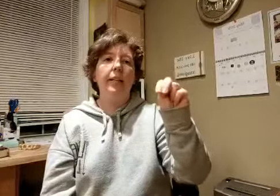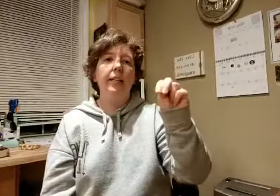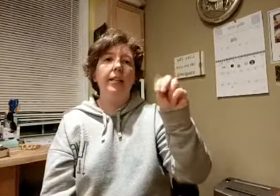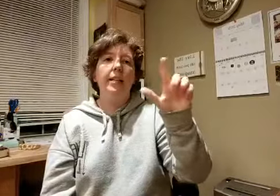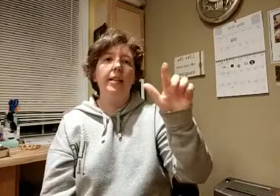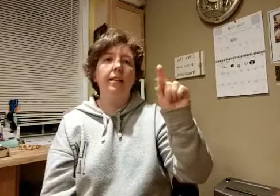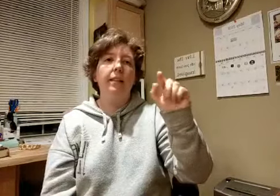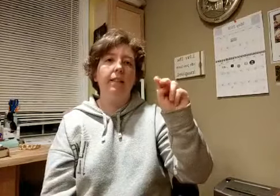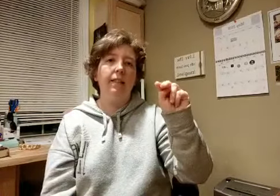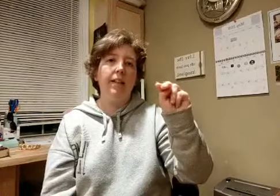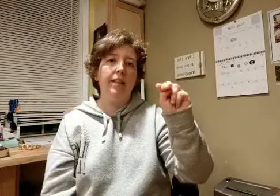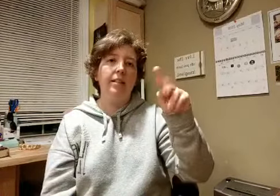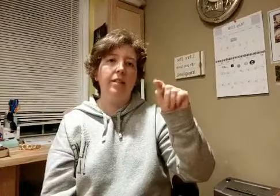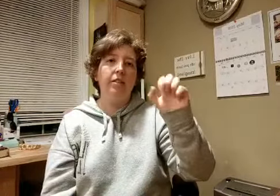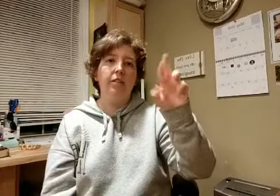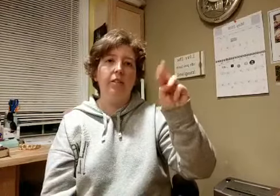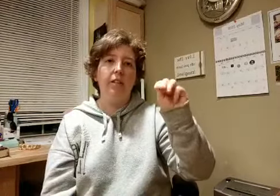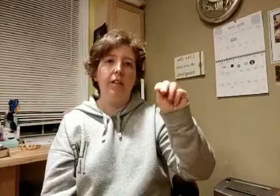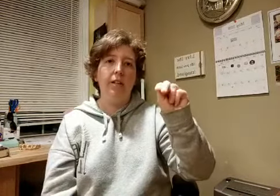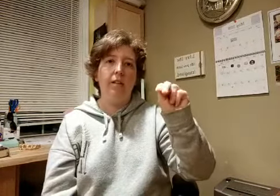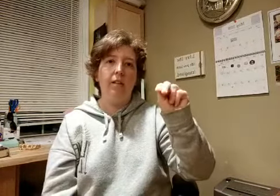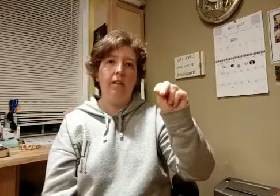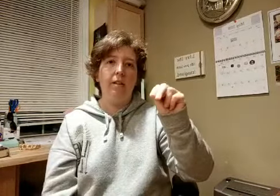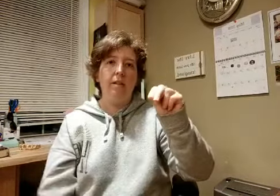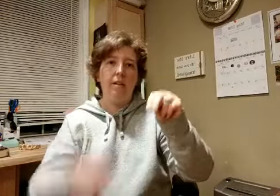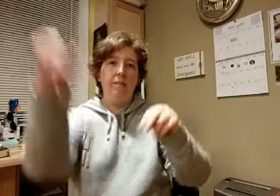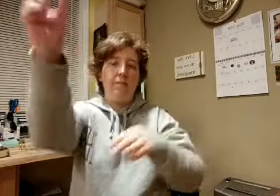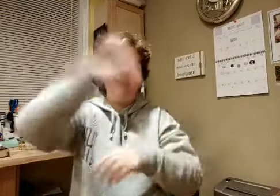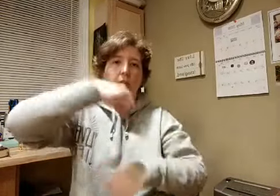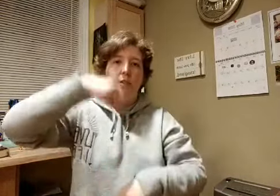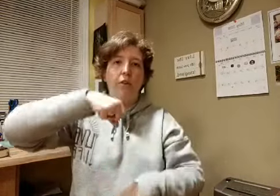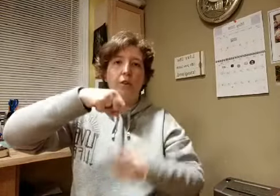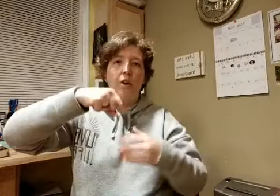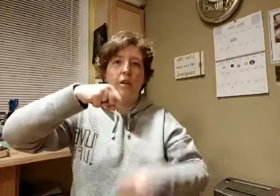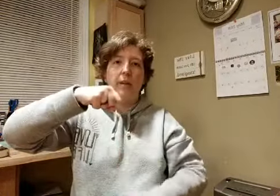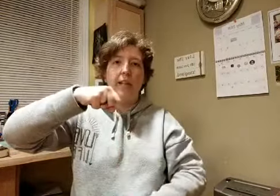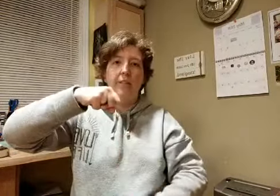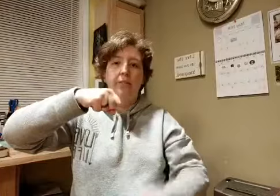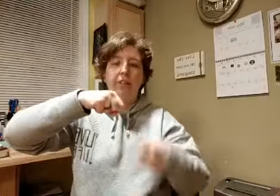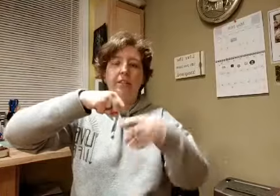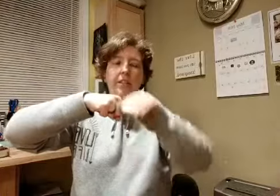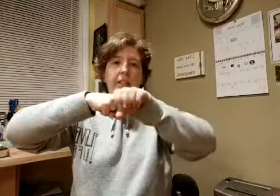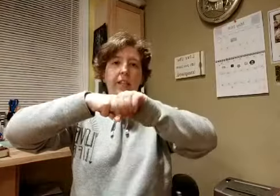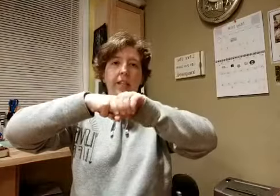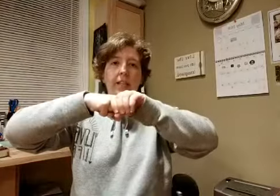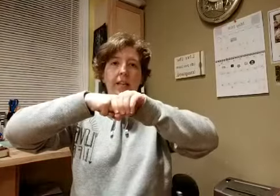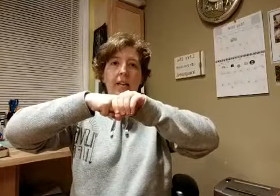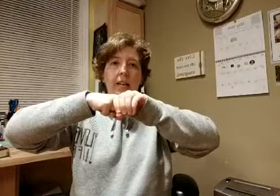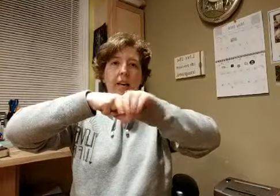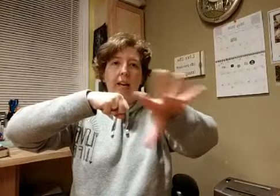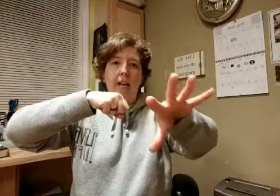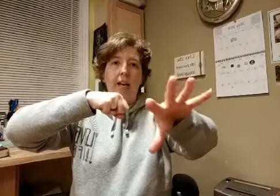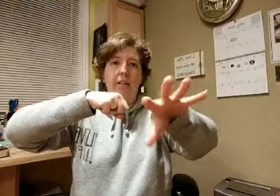Green Lantern. So your non-dominant hand is your fist, and you're going to